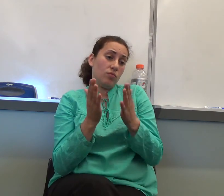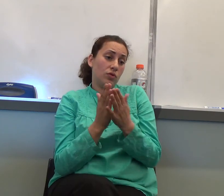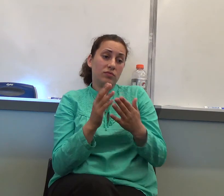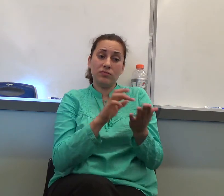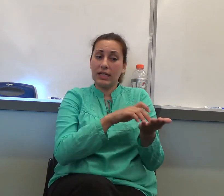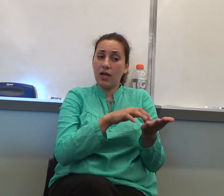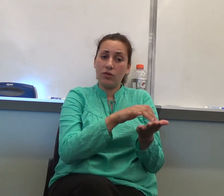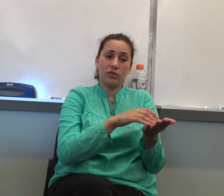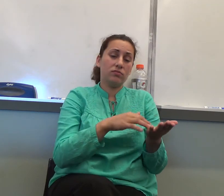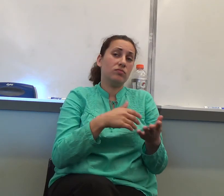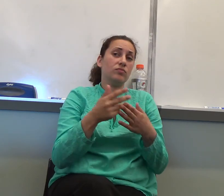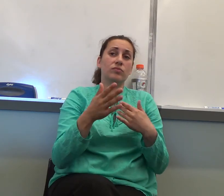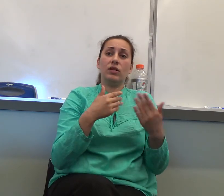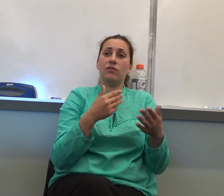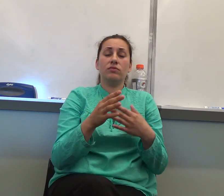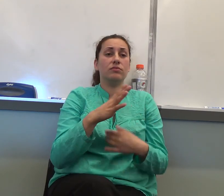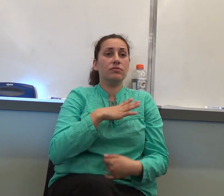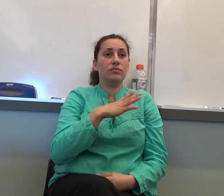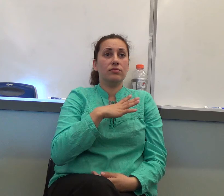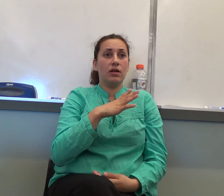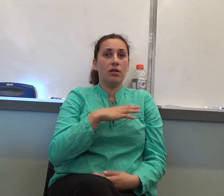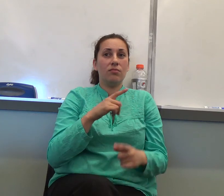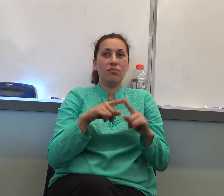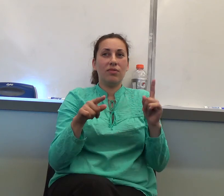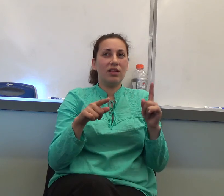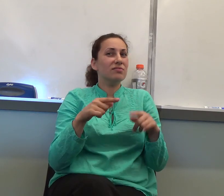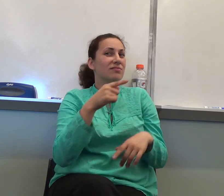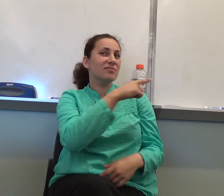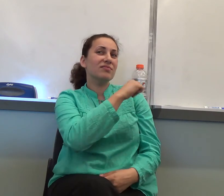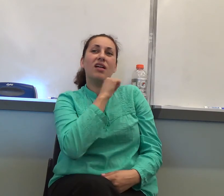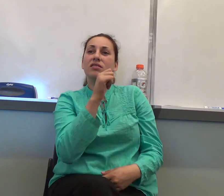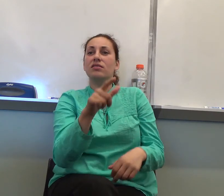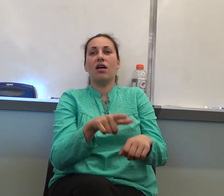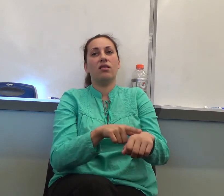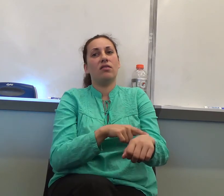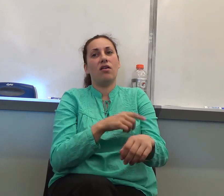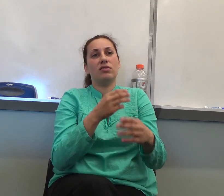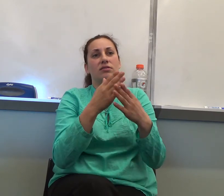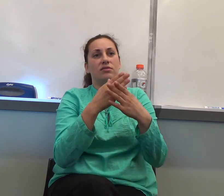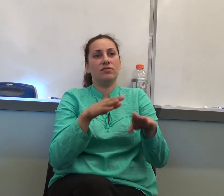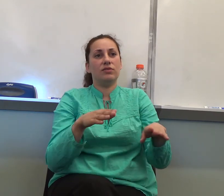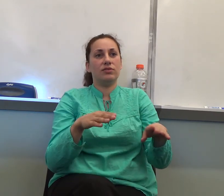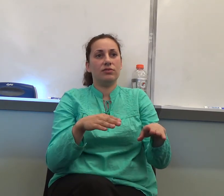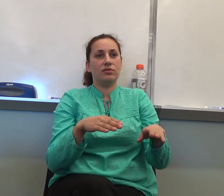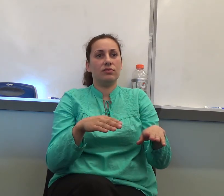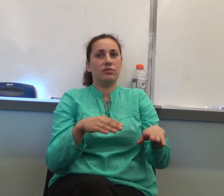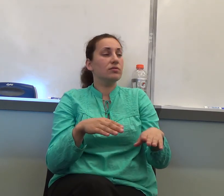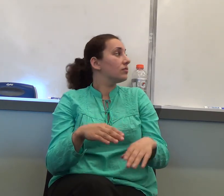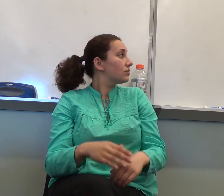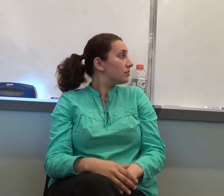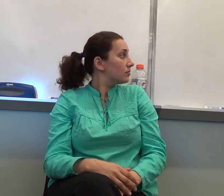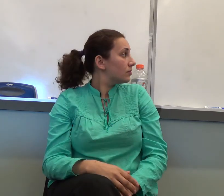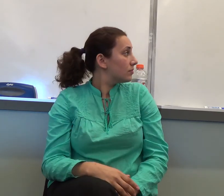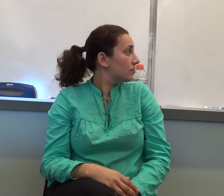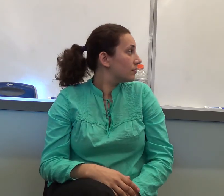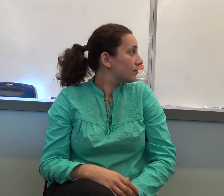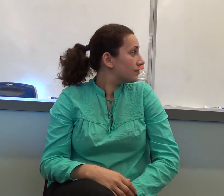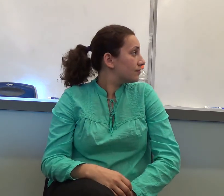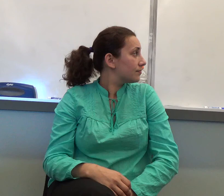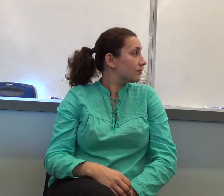calculator entry and stuff like that, but it's not long division. That part must be the divisor, and the rest of it is the dividend.